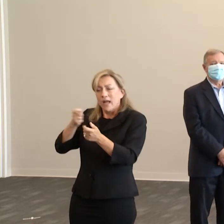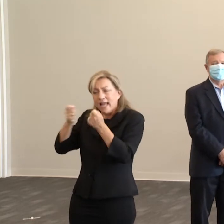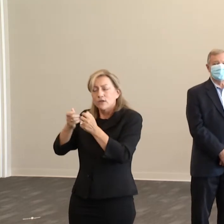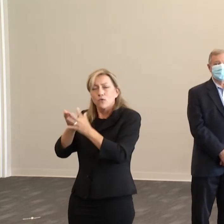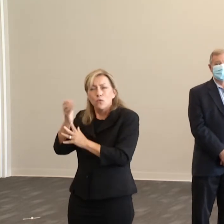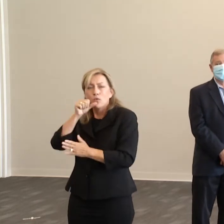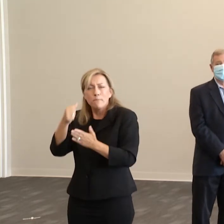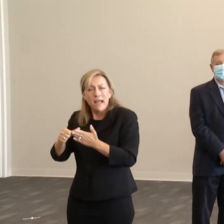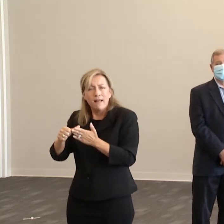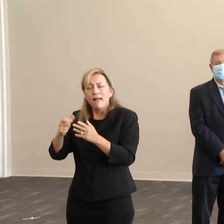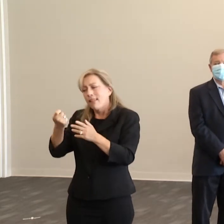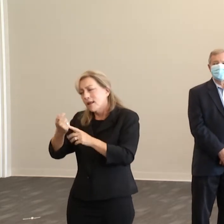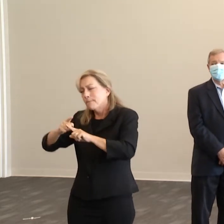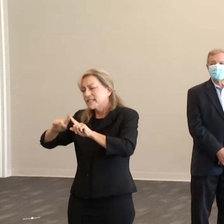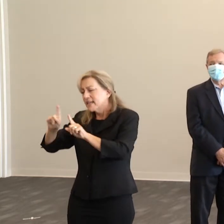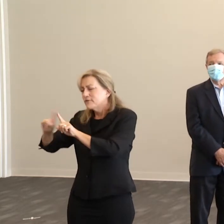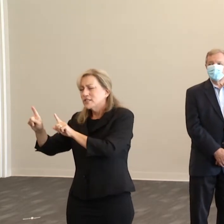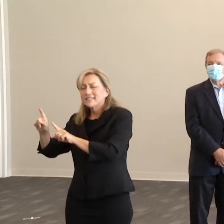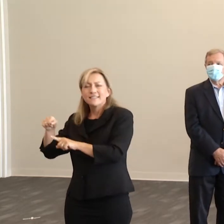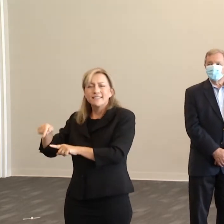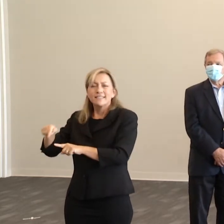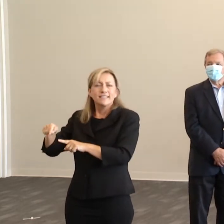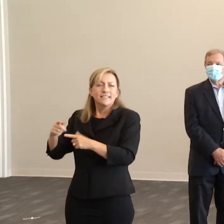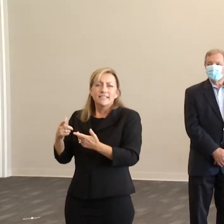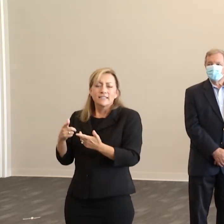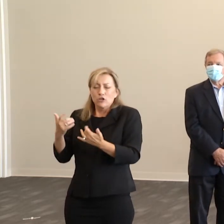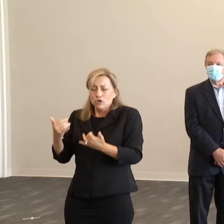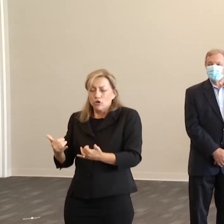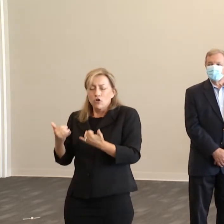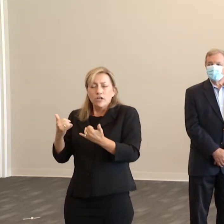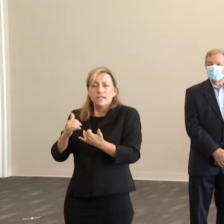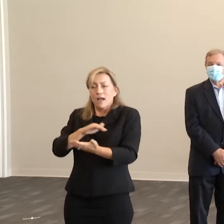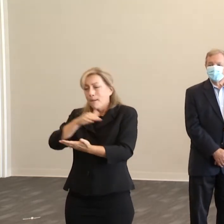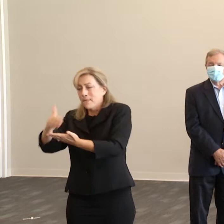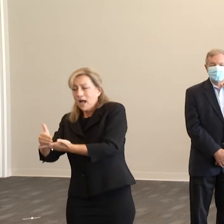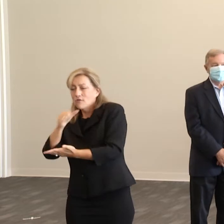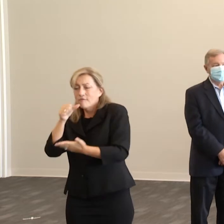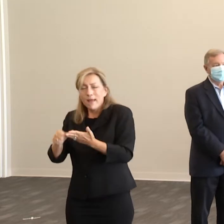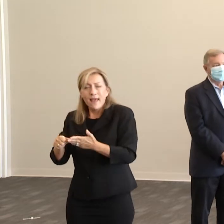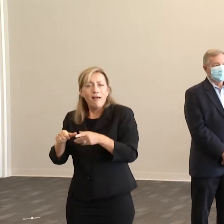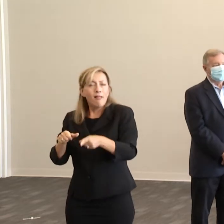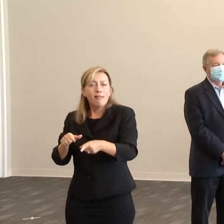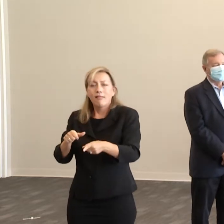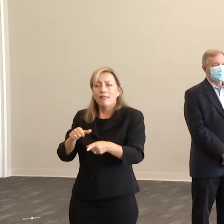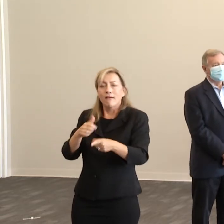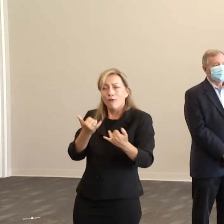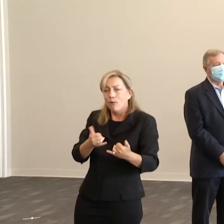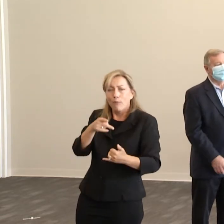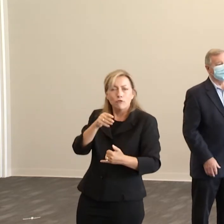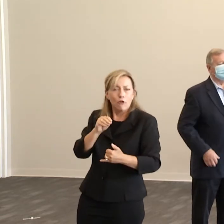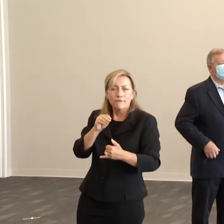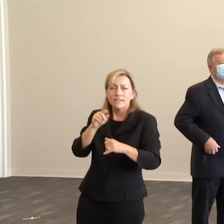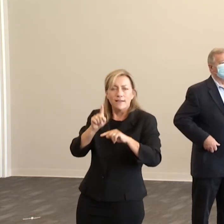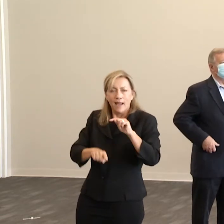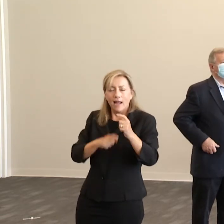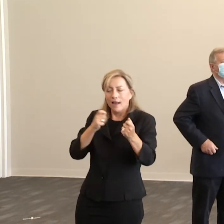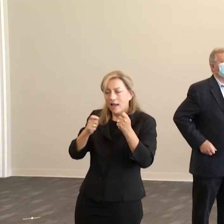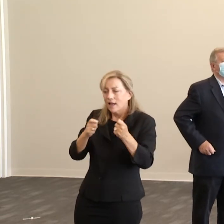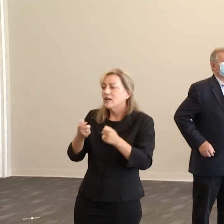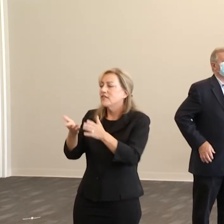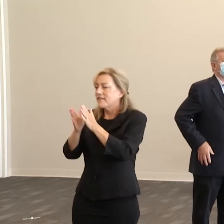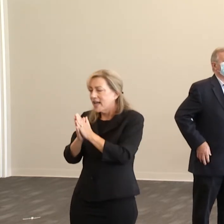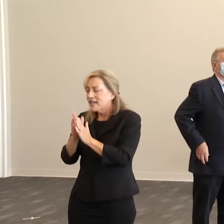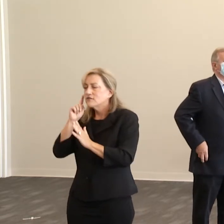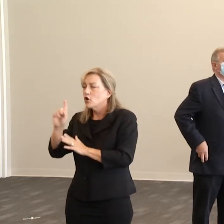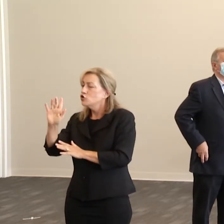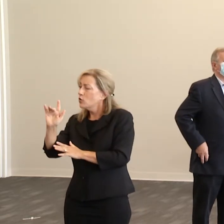this weren't perfectly suited to the current load. They asked the Congress to provide them with $25 billion of